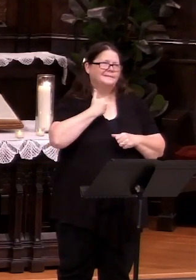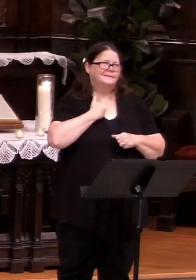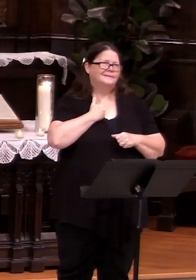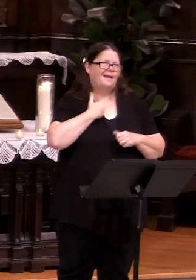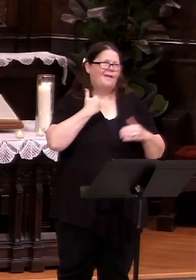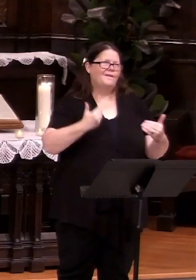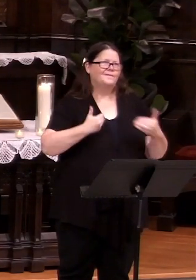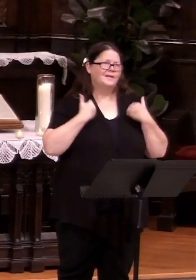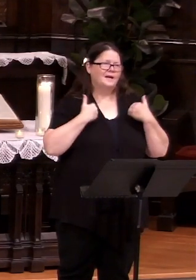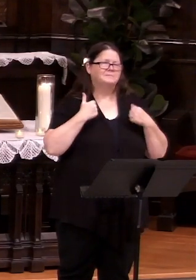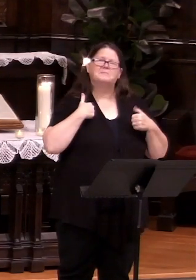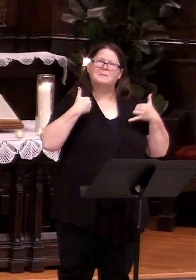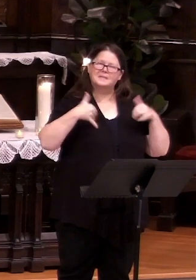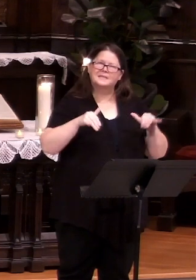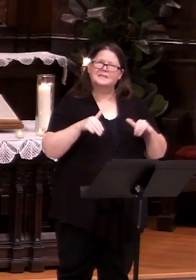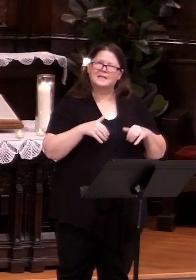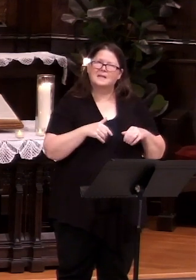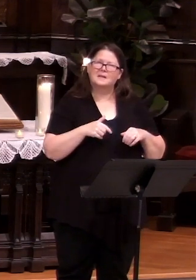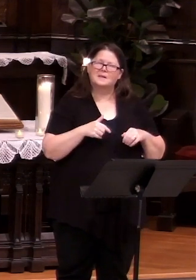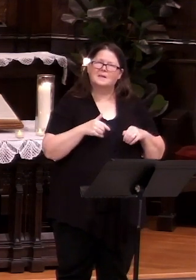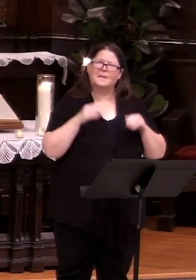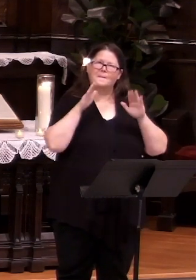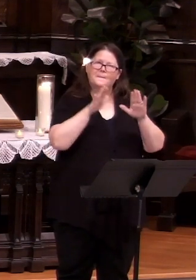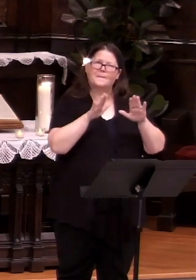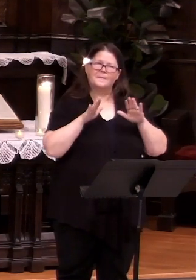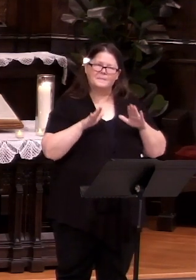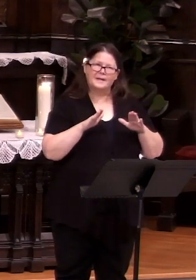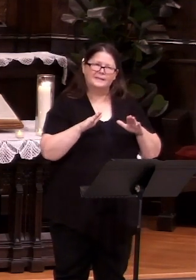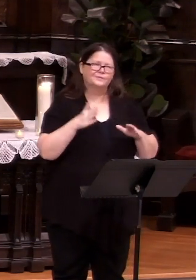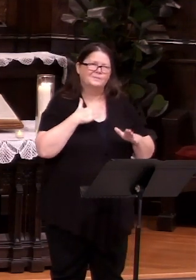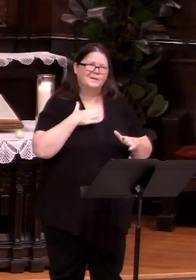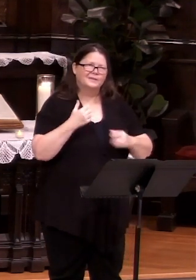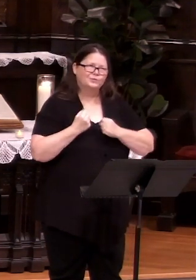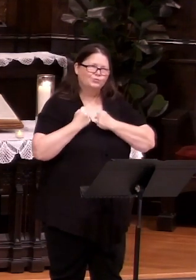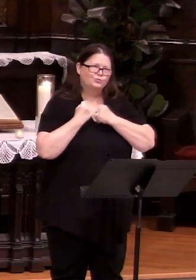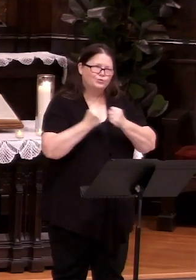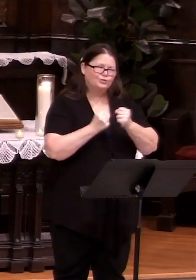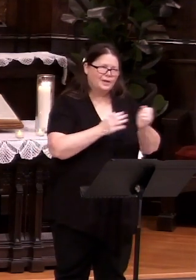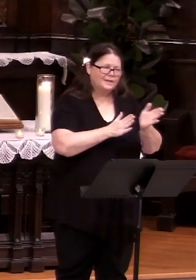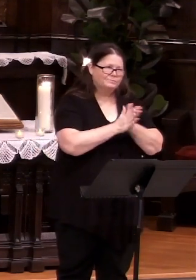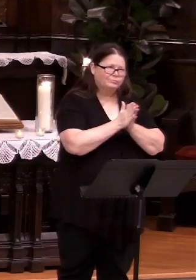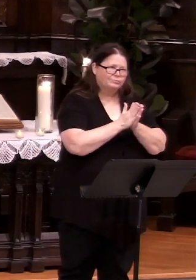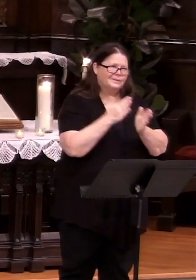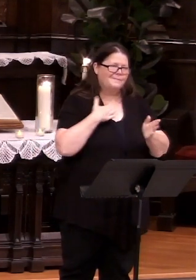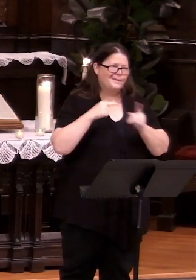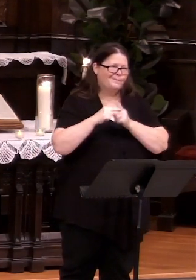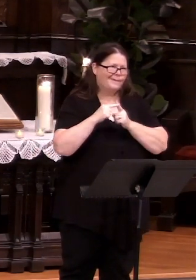am still amazed by her strength, her tenacity, and her optimism.